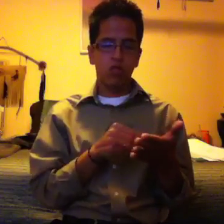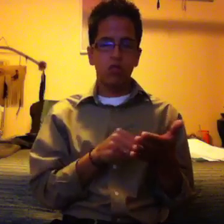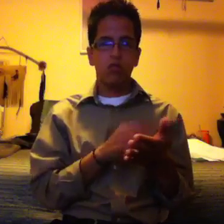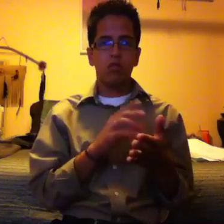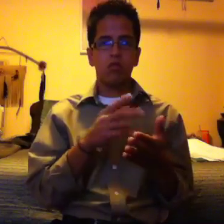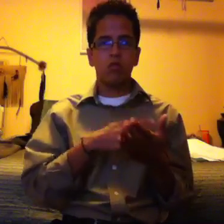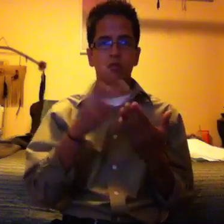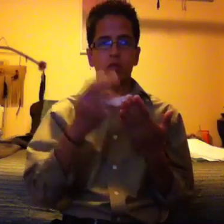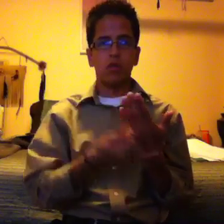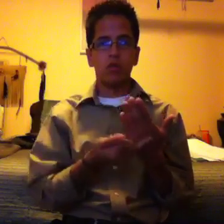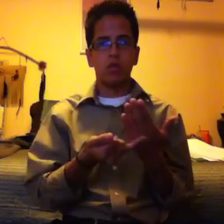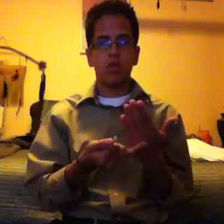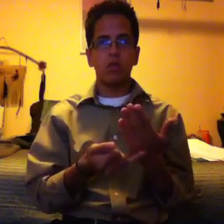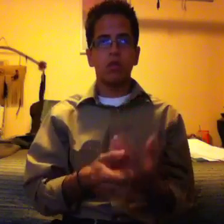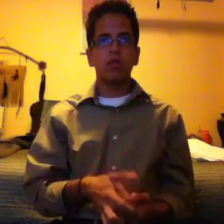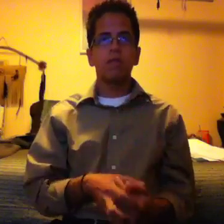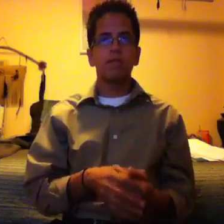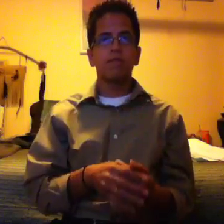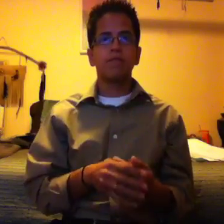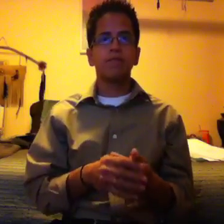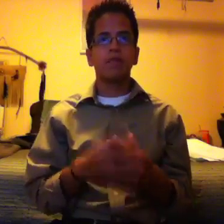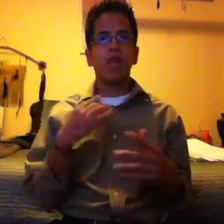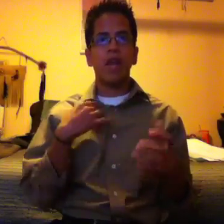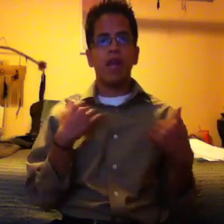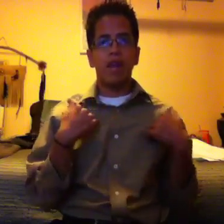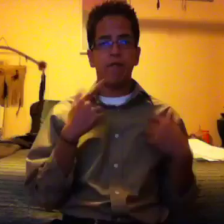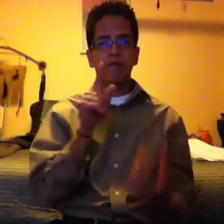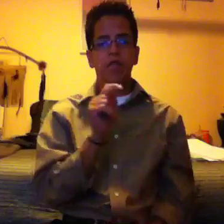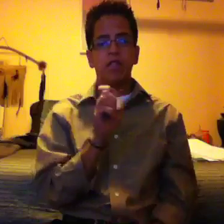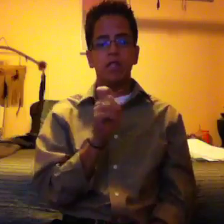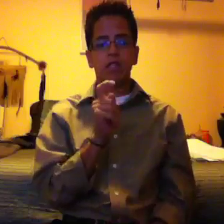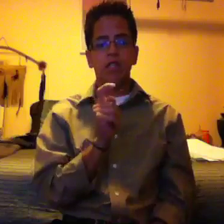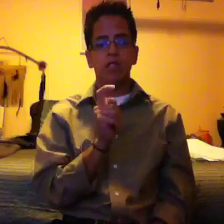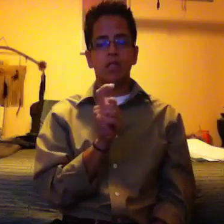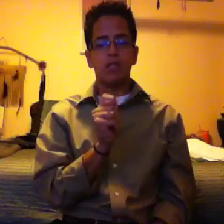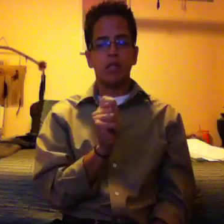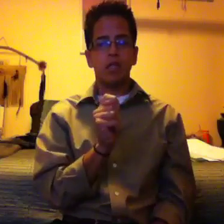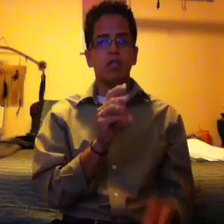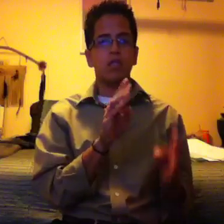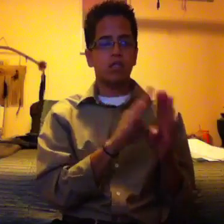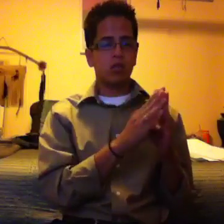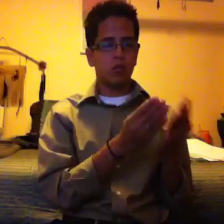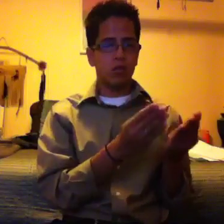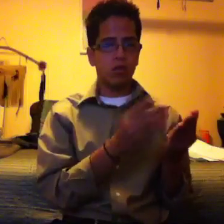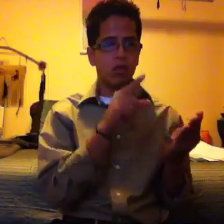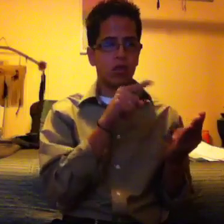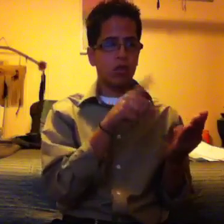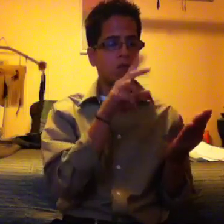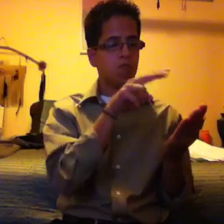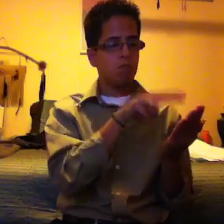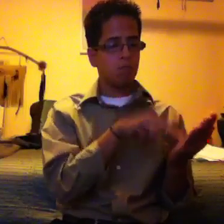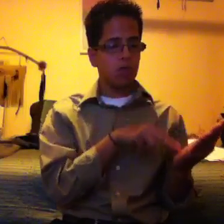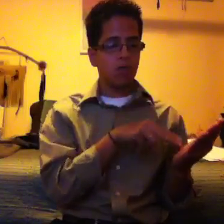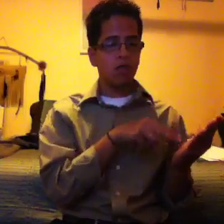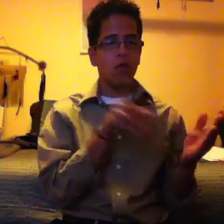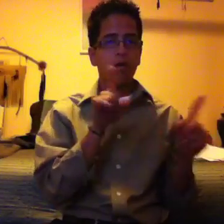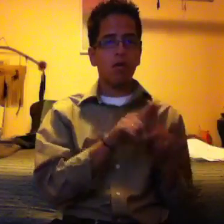our textbook, our regular reading skills textbook, and then to go find an article in the library, and I have them